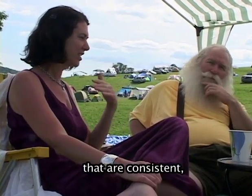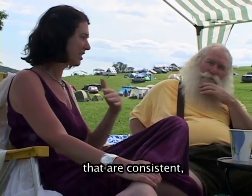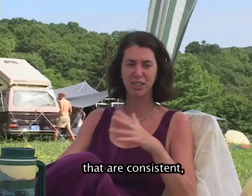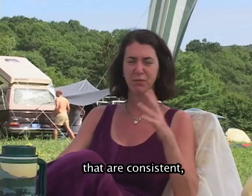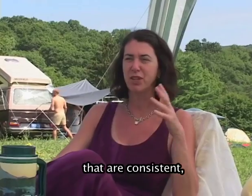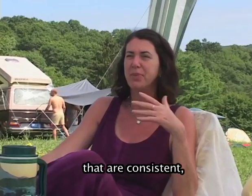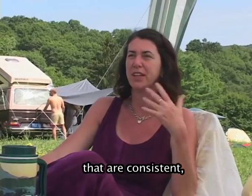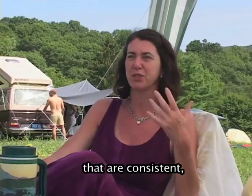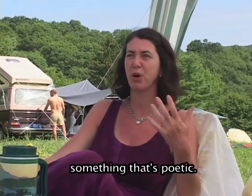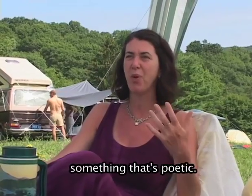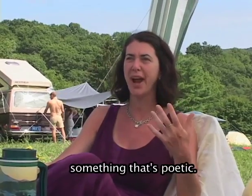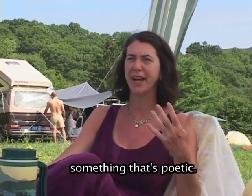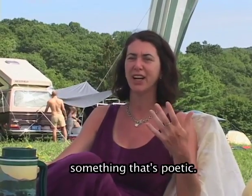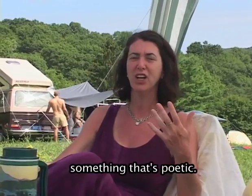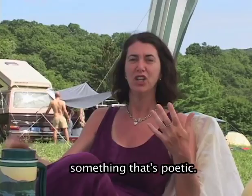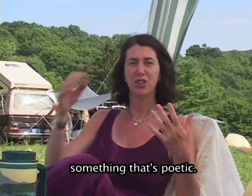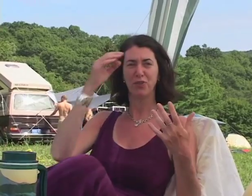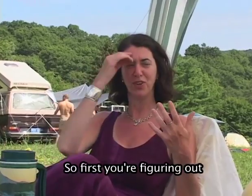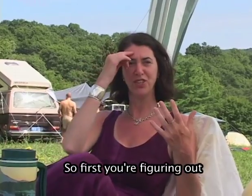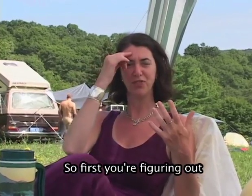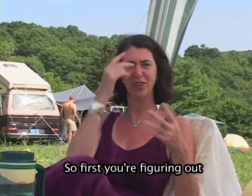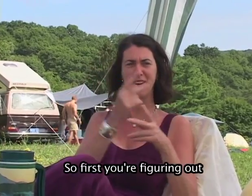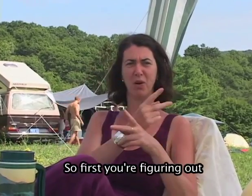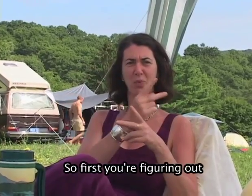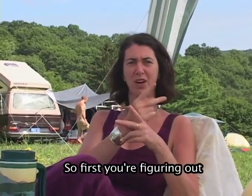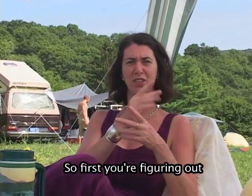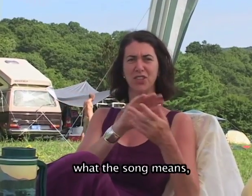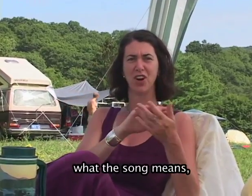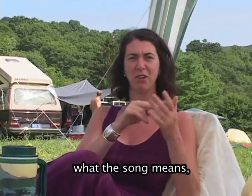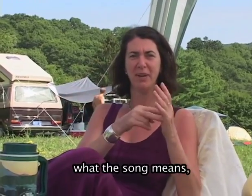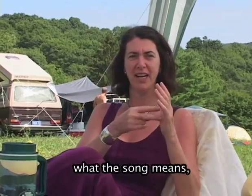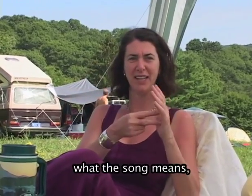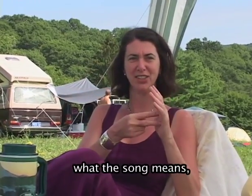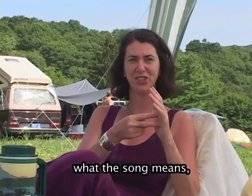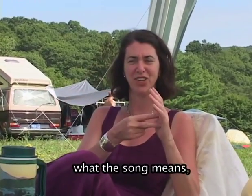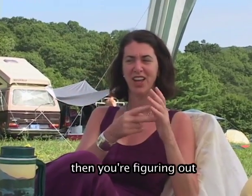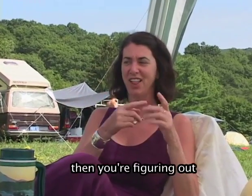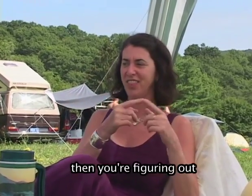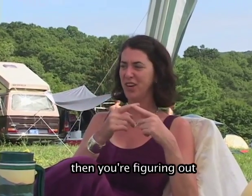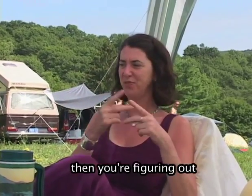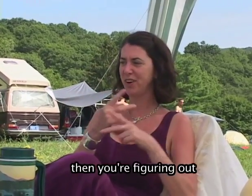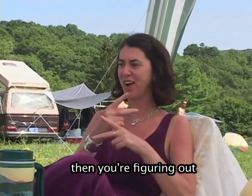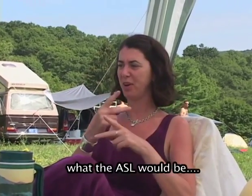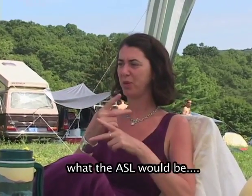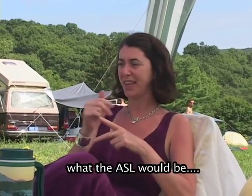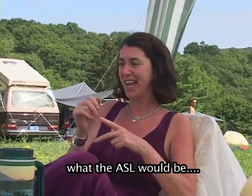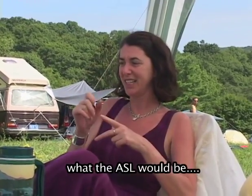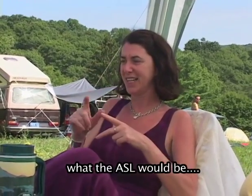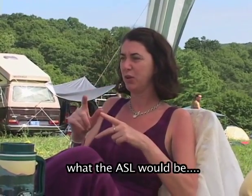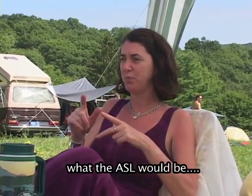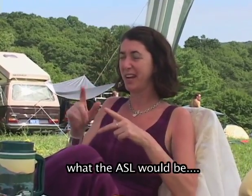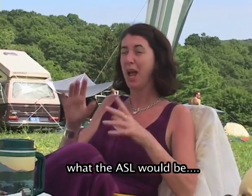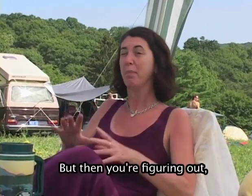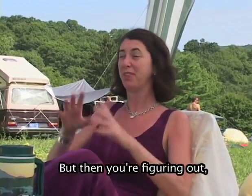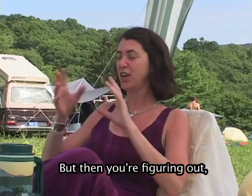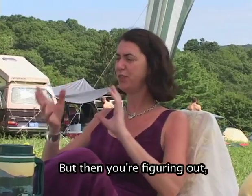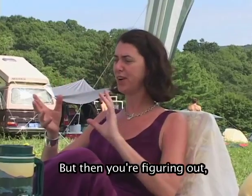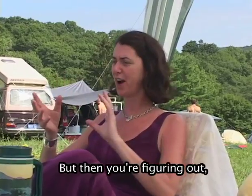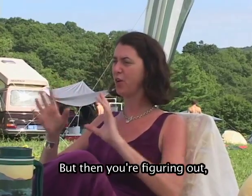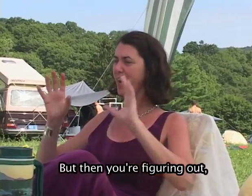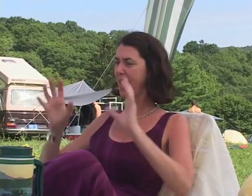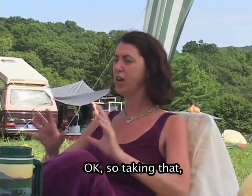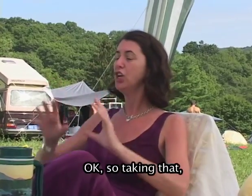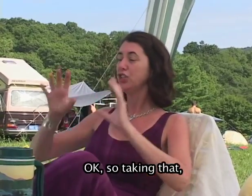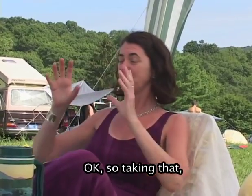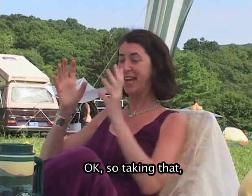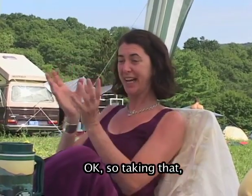shapes that are consistent, something that's poetic. So first you're figuring out what the song means, then you're figuring out what the ASL would be, but then you're